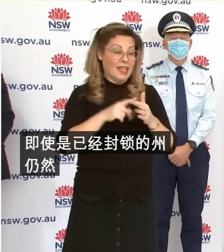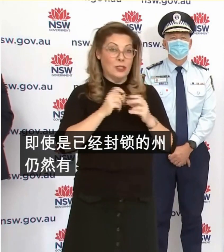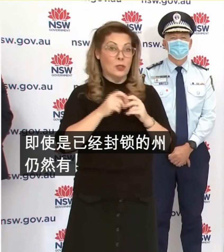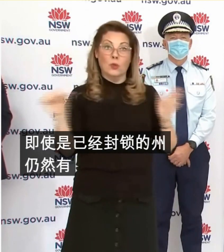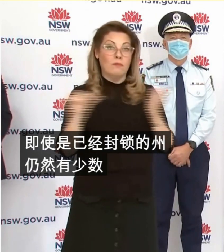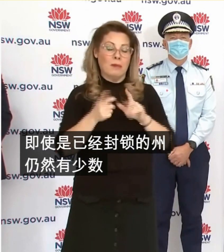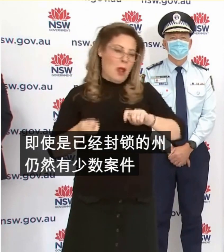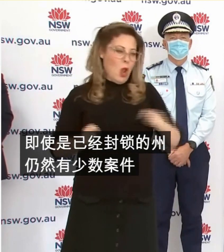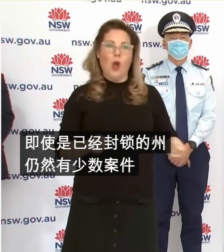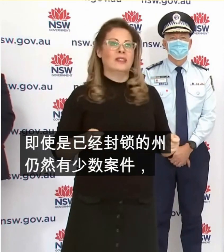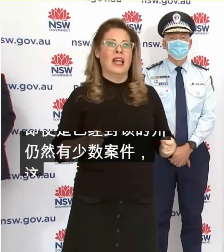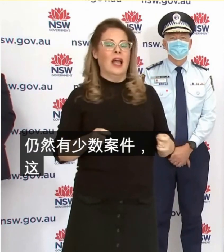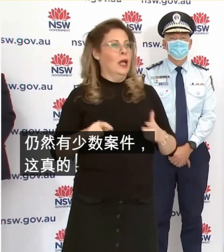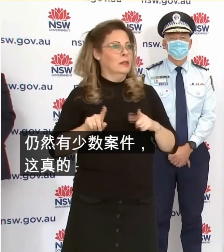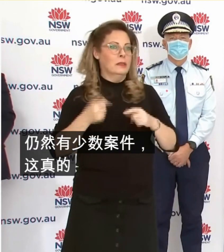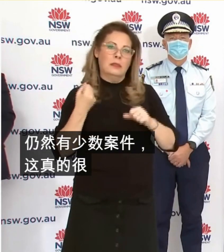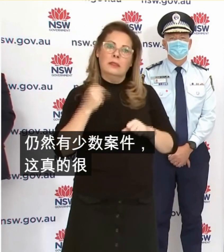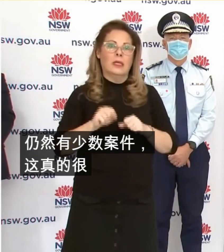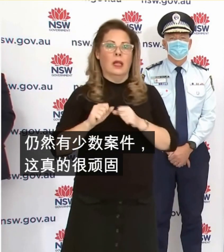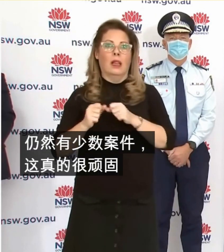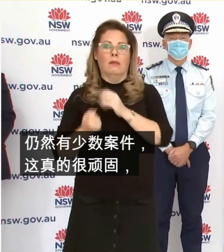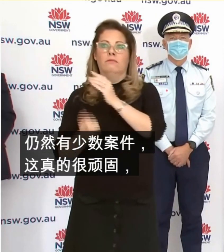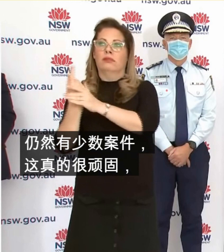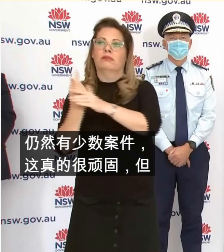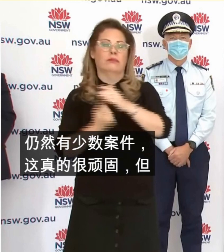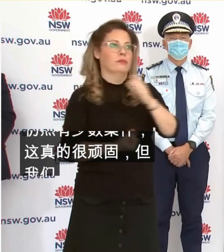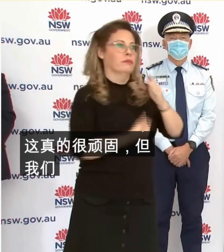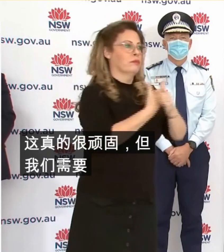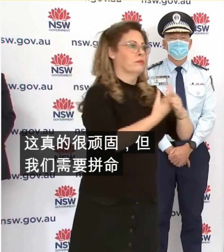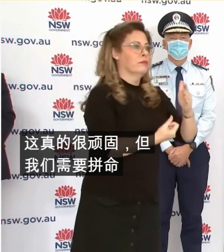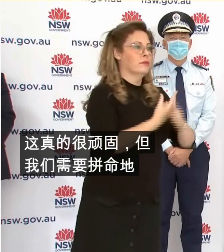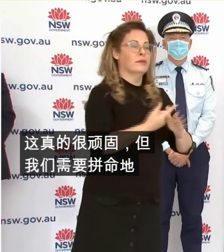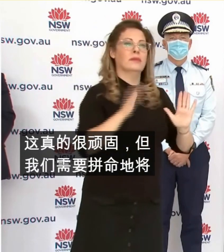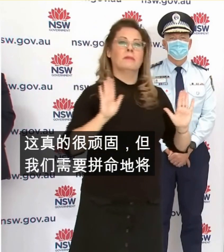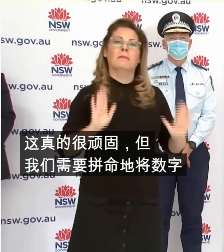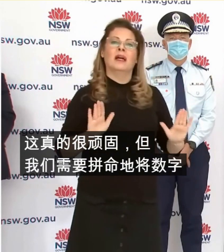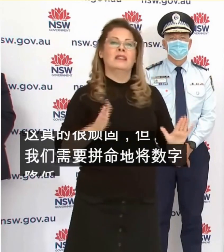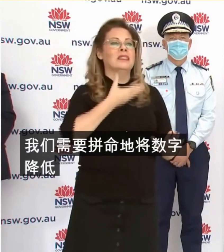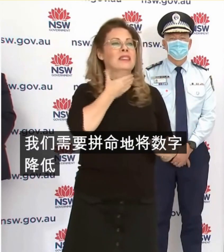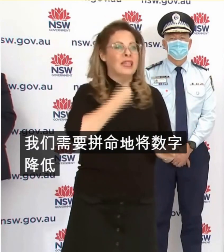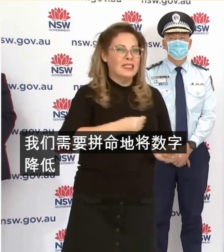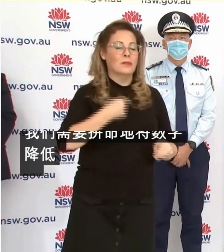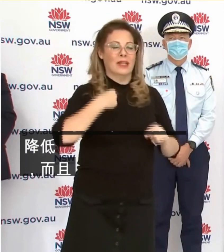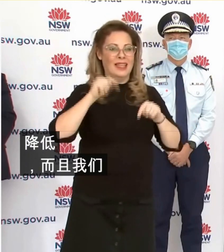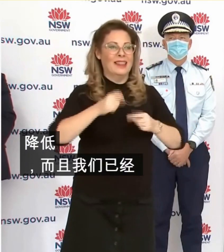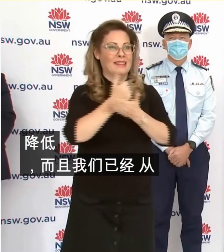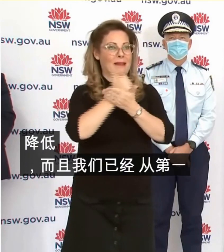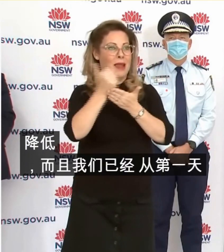locked down are still getting a handful of cases, and it's really stubborn. But we need to get the number